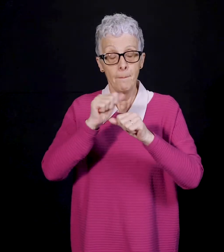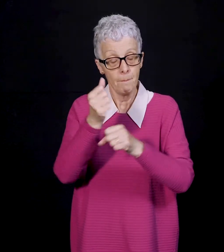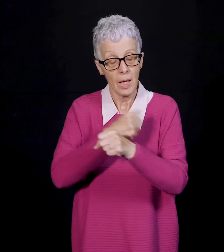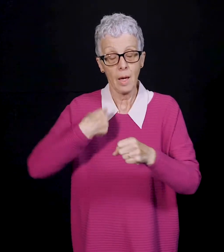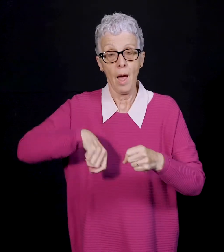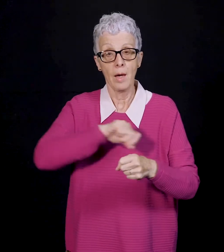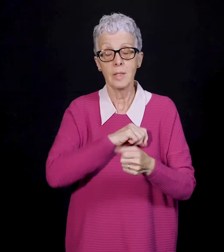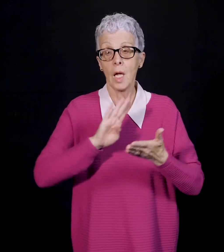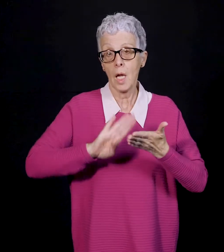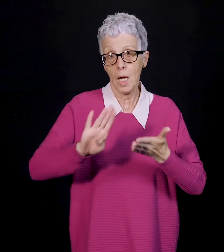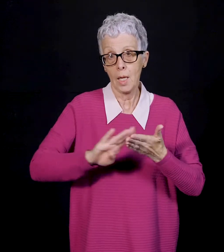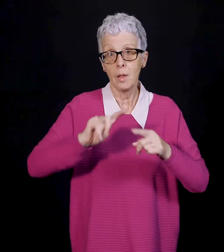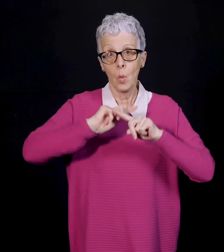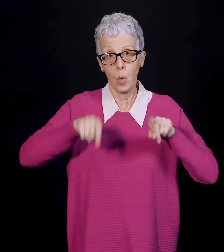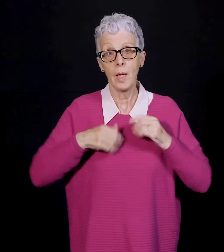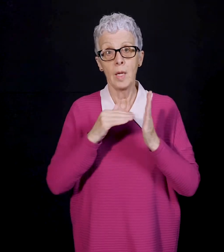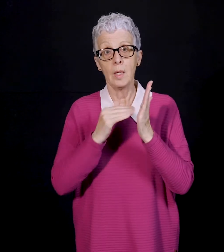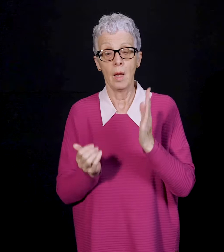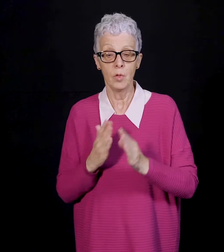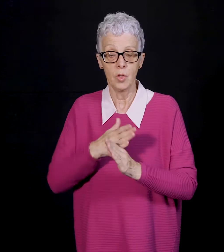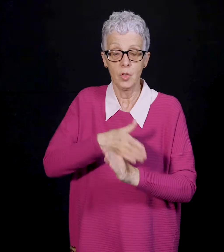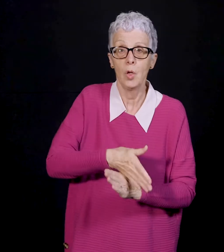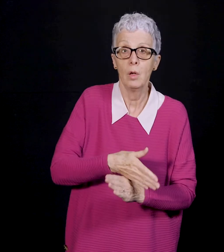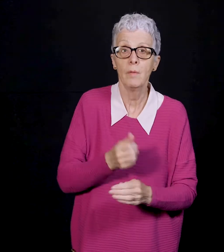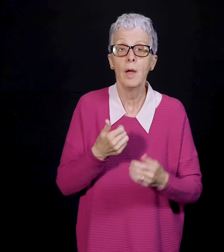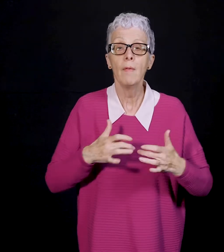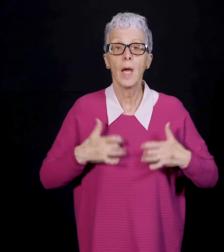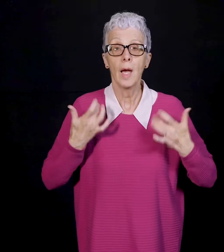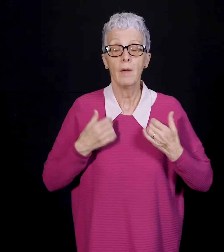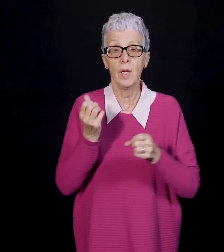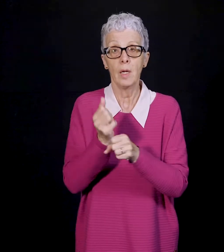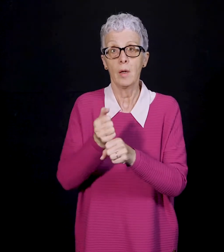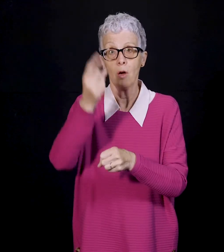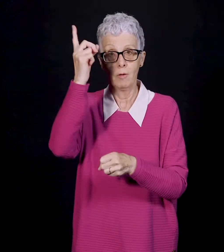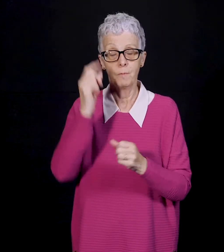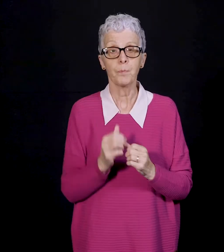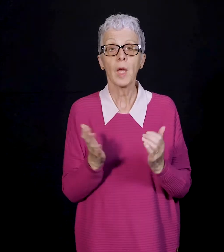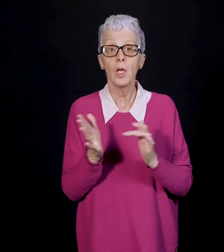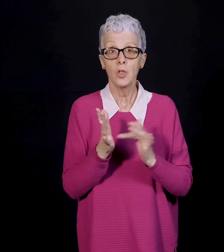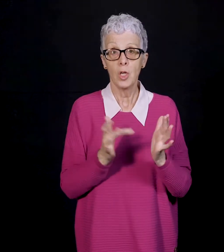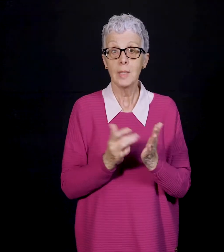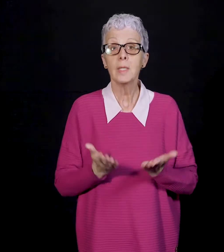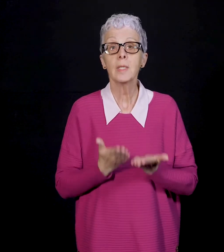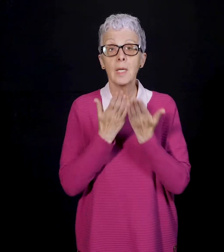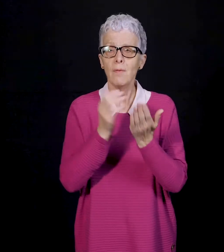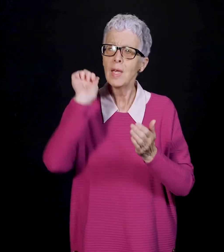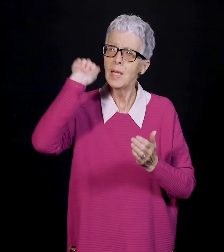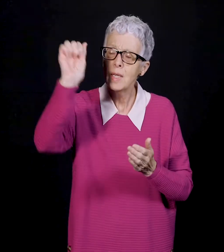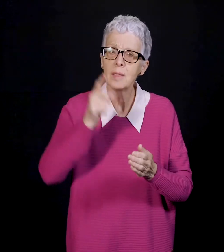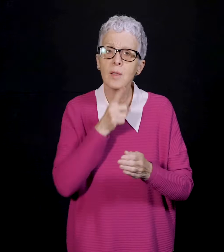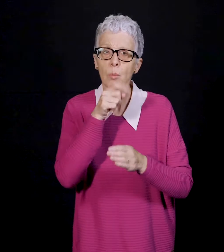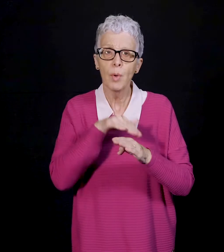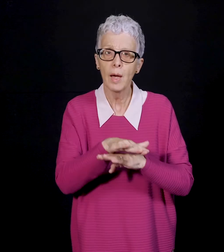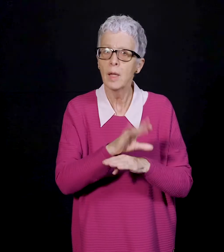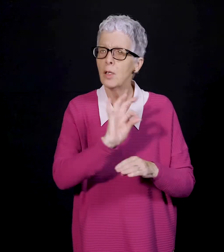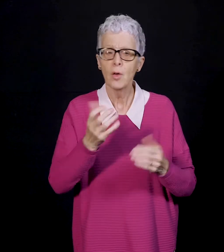that we may serve the living God?" So Jesus offered his own blood. He didn't have to sacrifice a bull